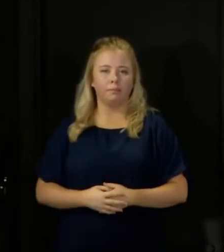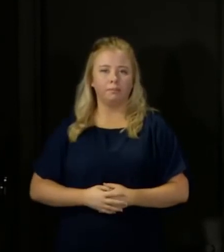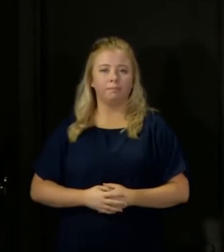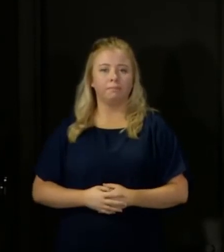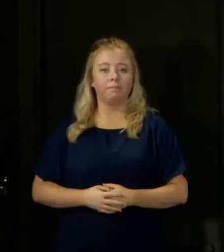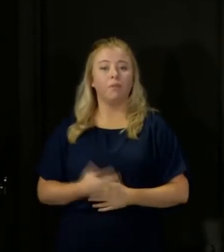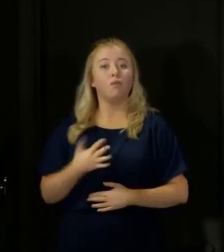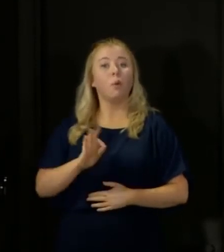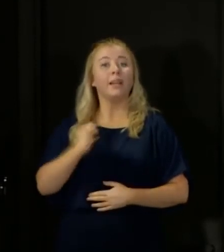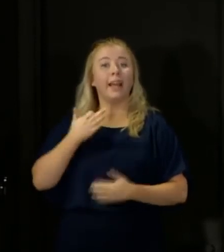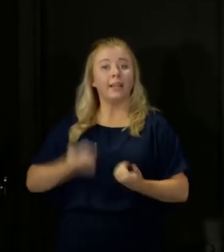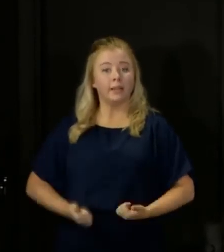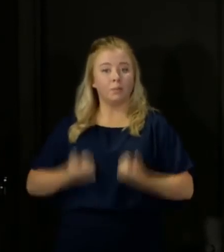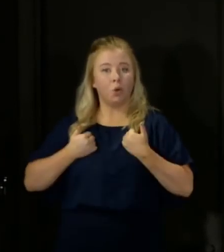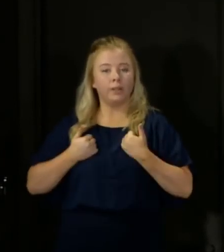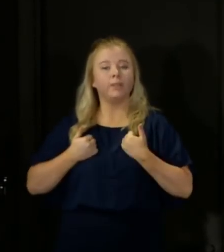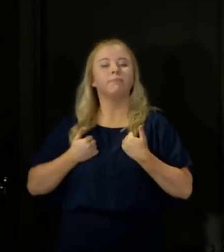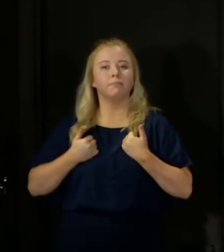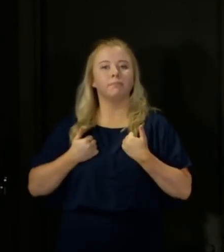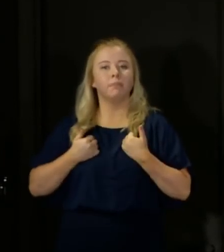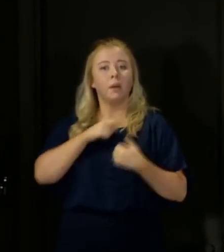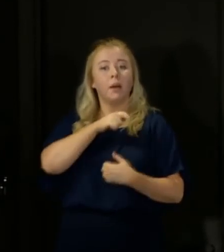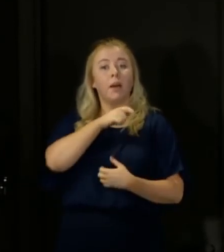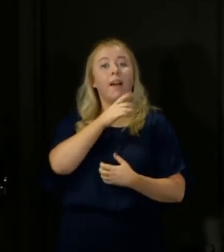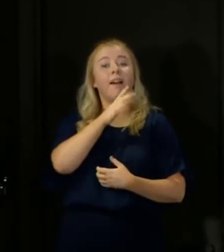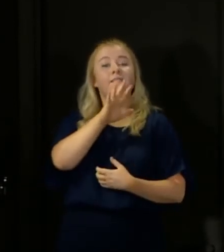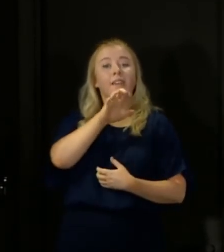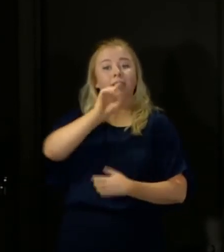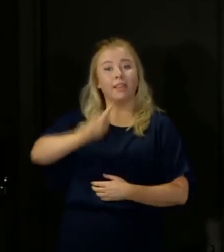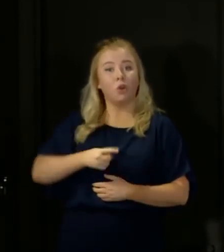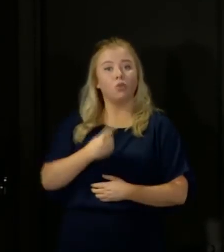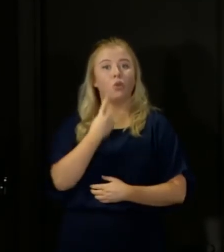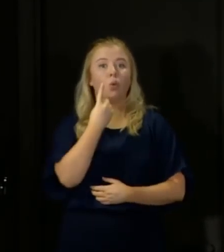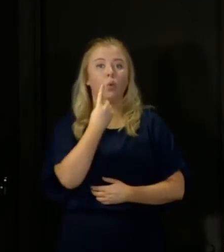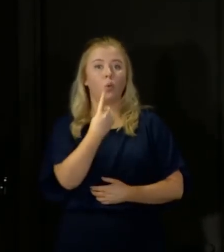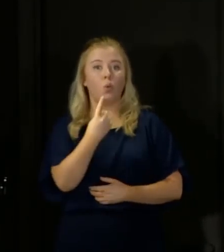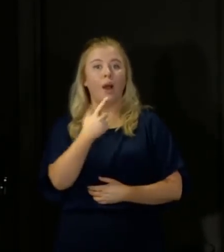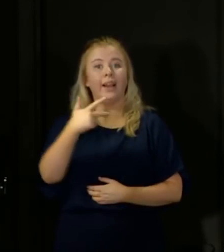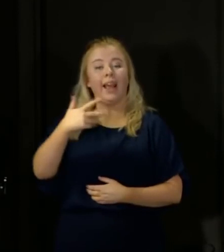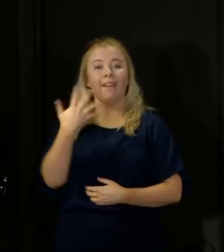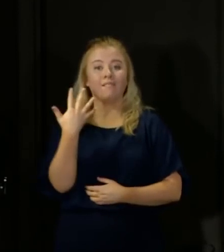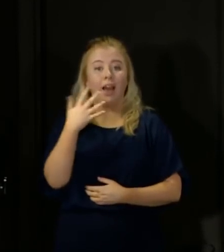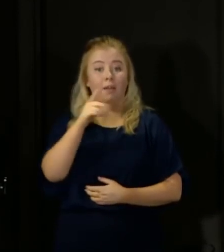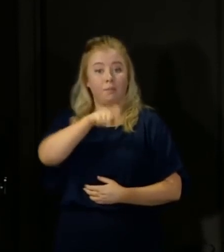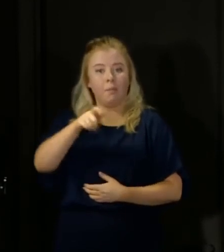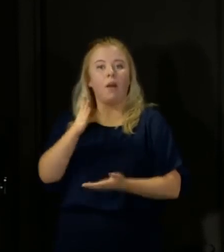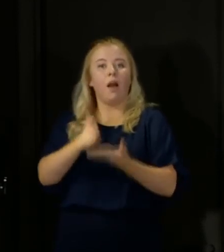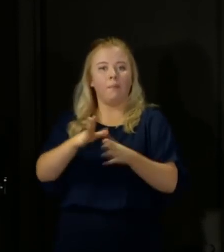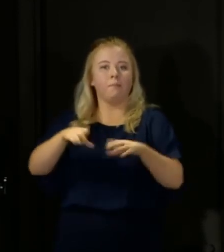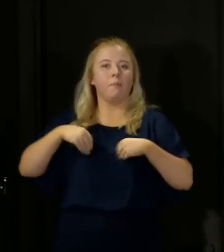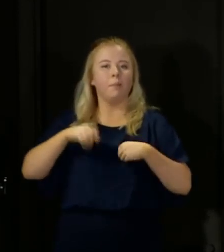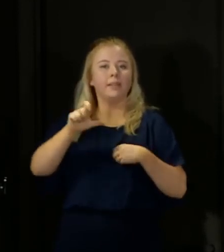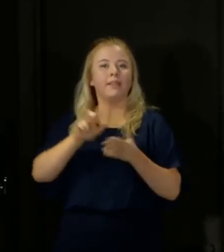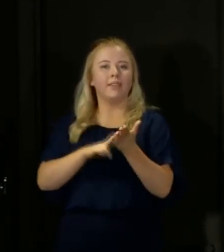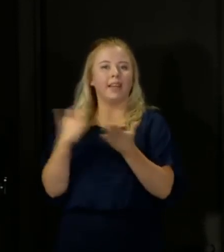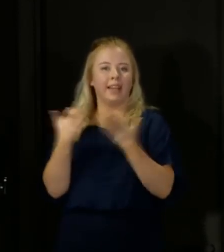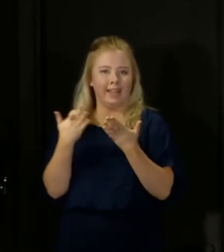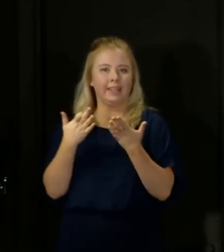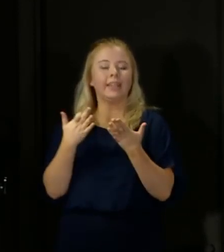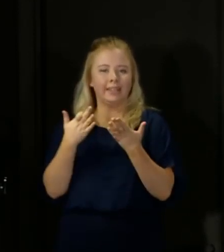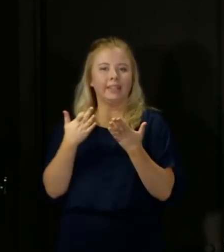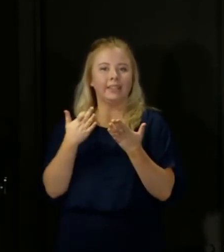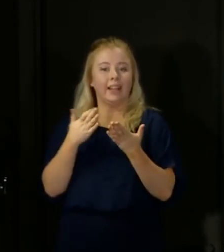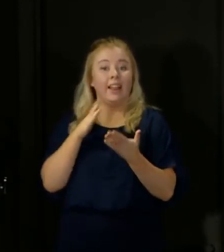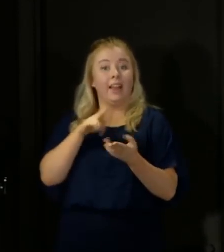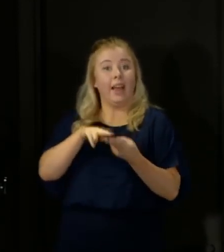As at nine o'clock this morning, there have been 15,185 positive cases confirmed, which is an